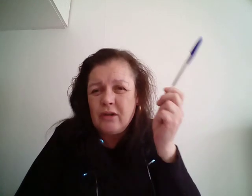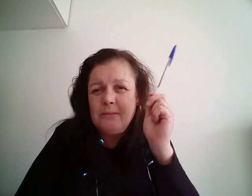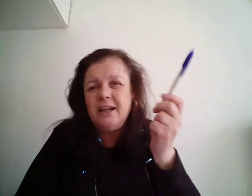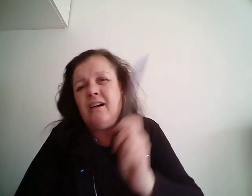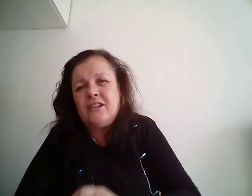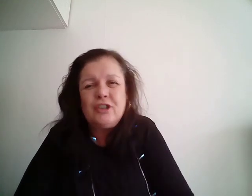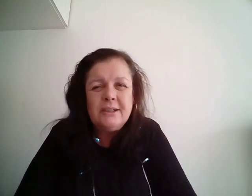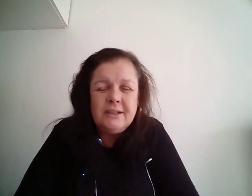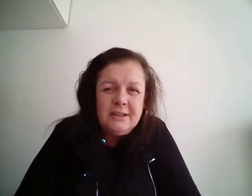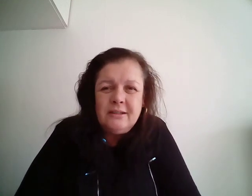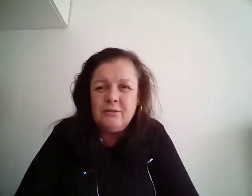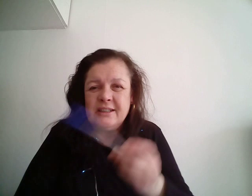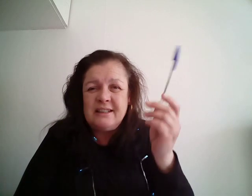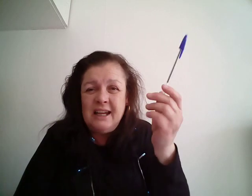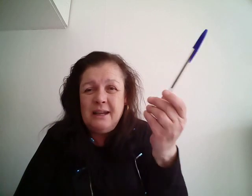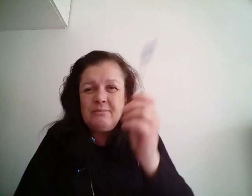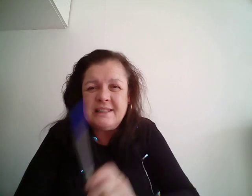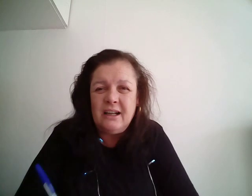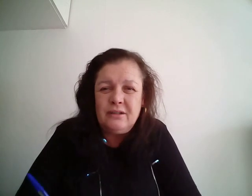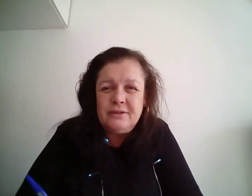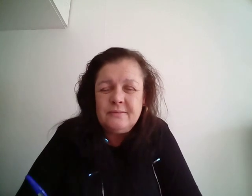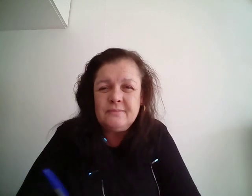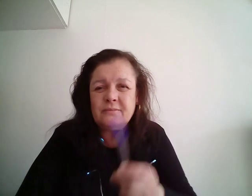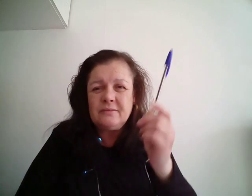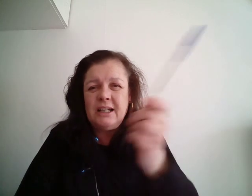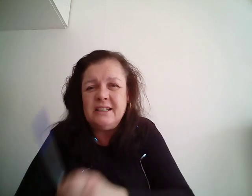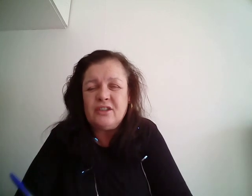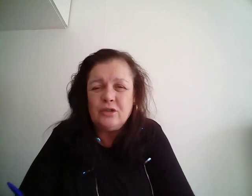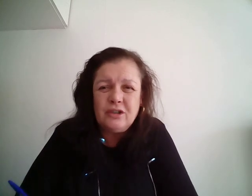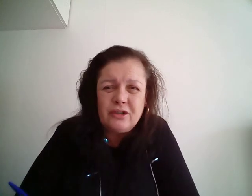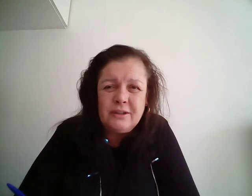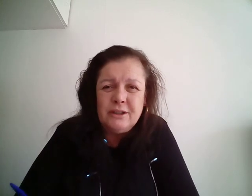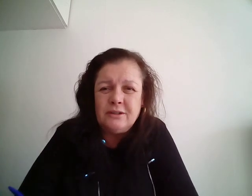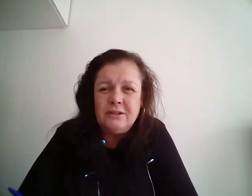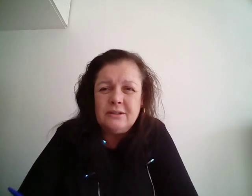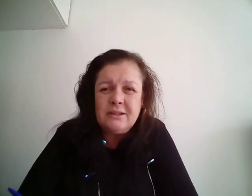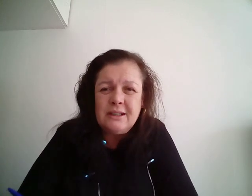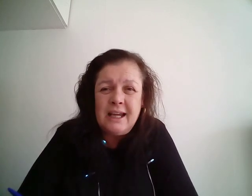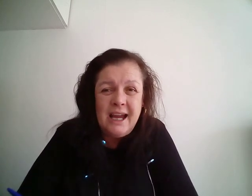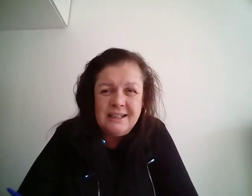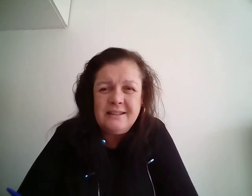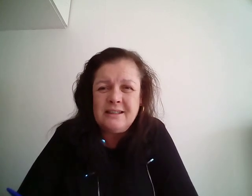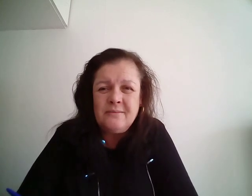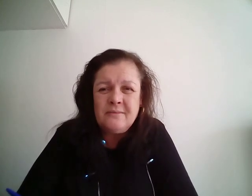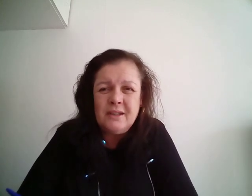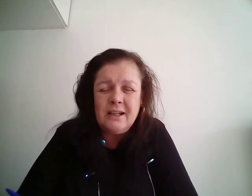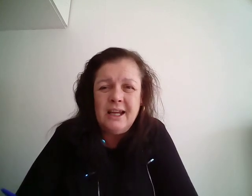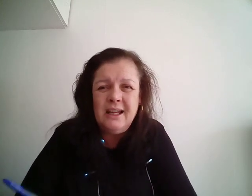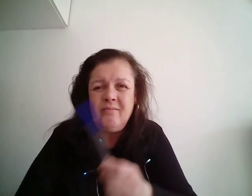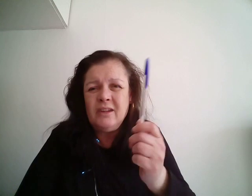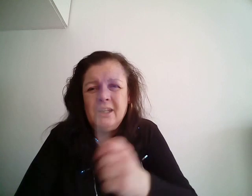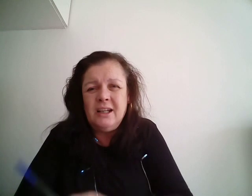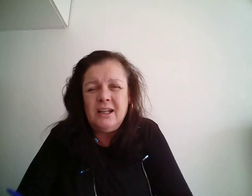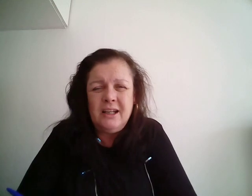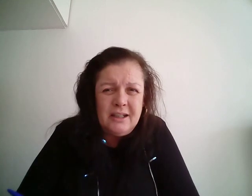extremely odd was himself and his daughter-in-law, Kate, okay, that